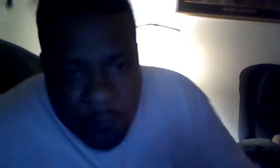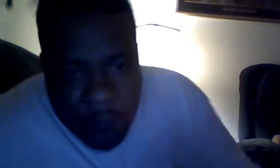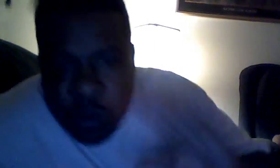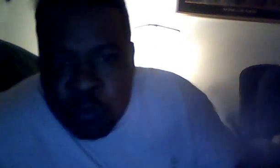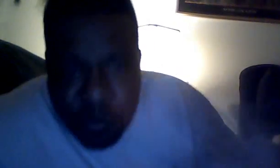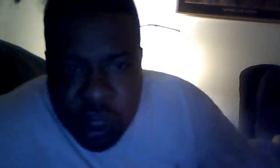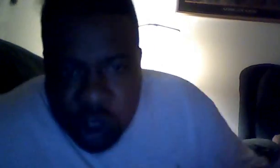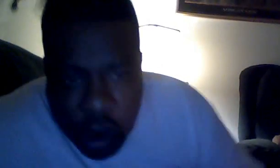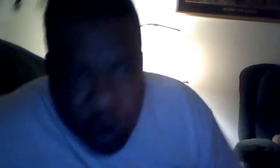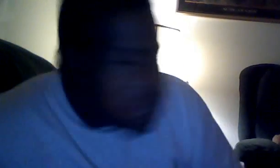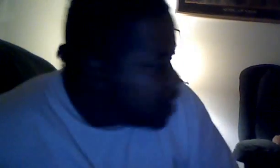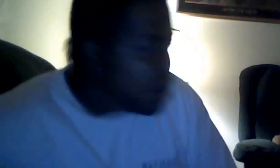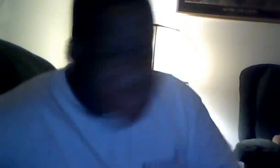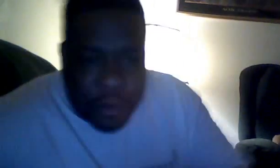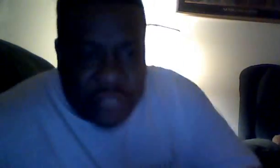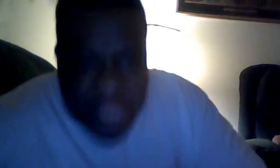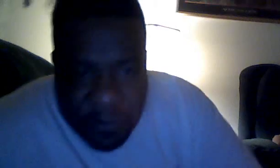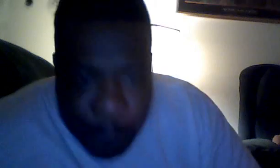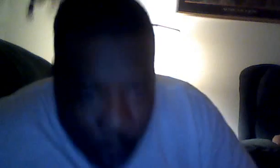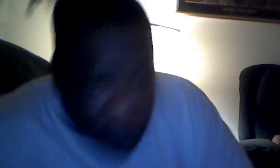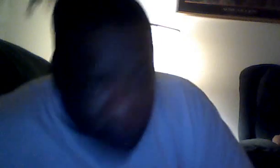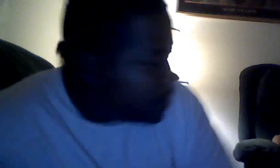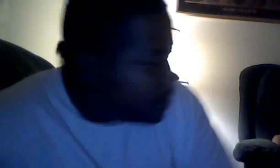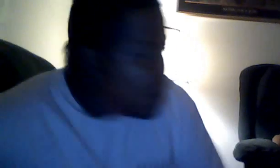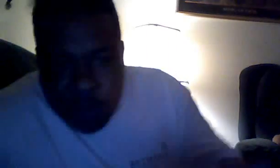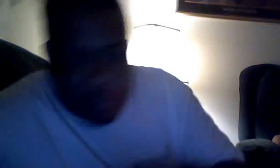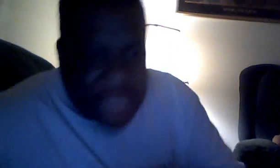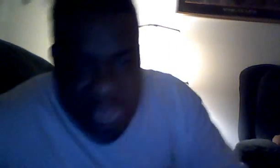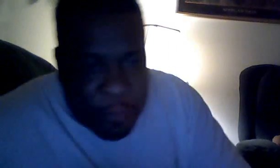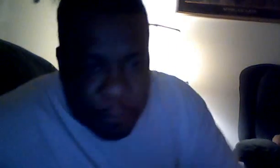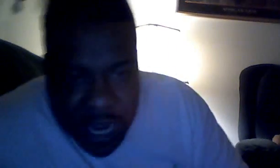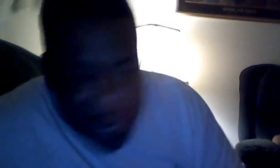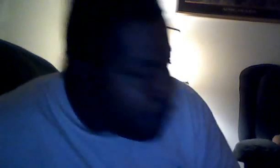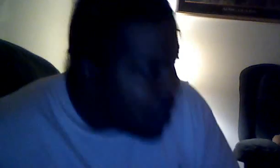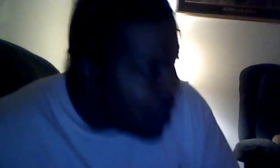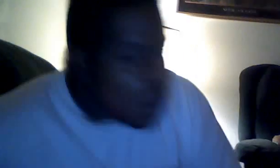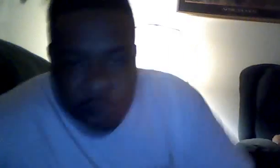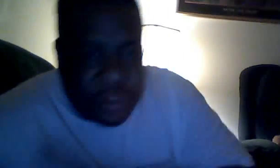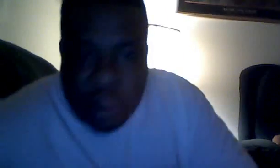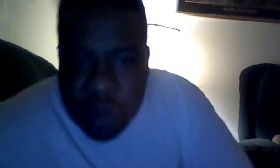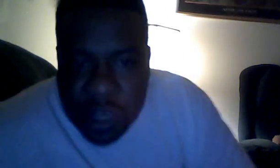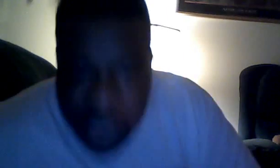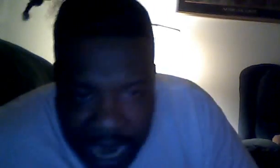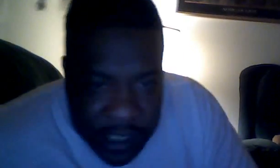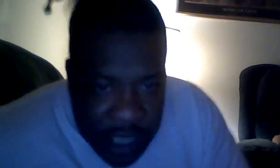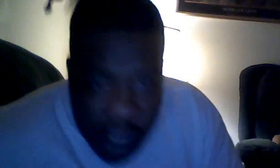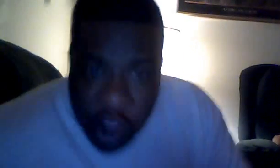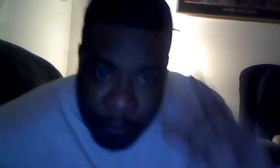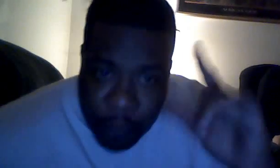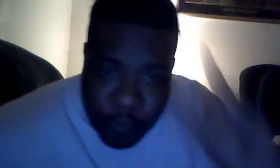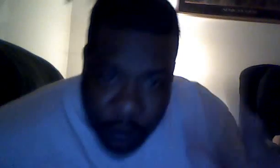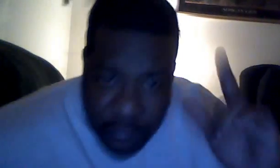I'm the real McCoy. Got no time for boy. Got no time for playing. All them sucker games. I'm a real